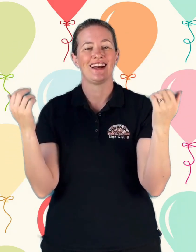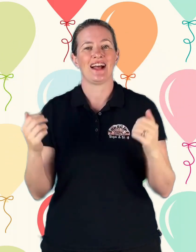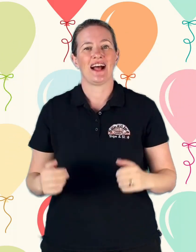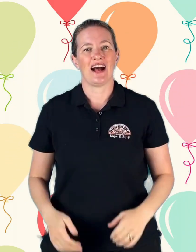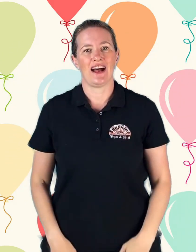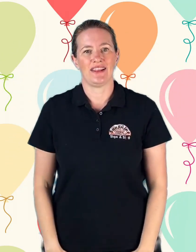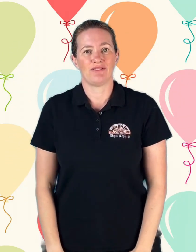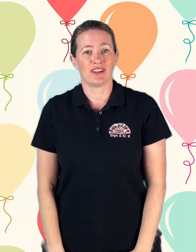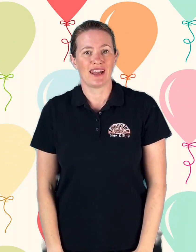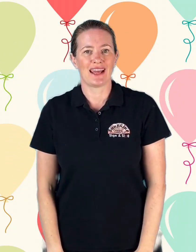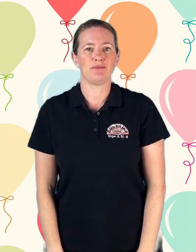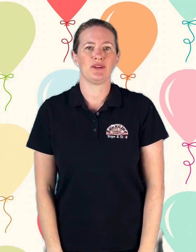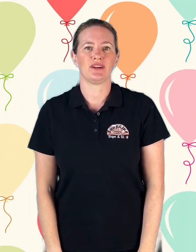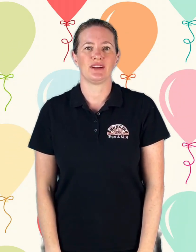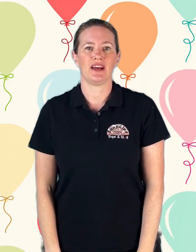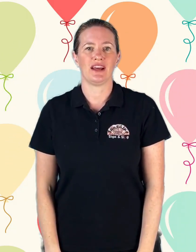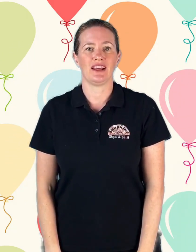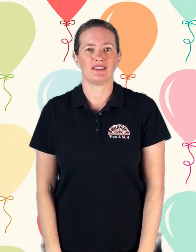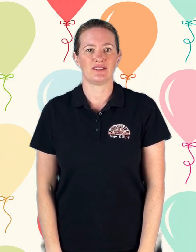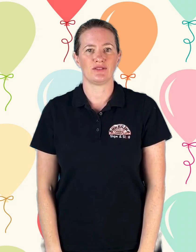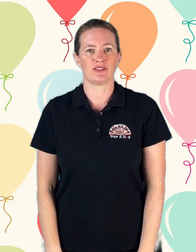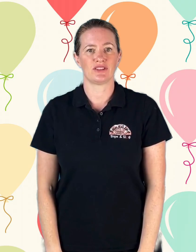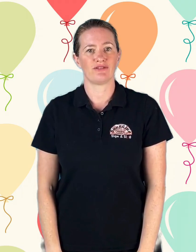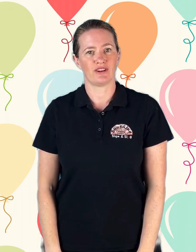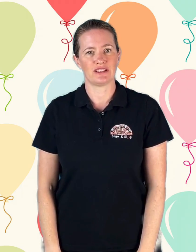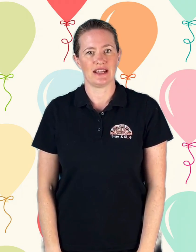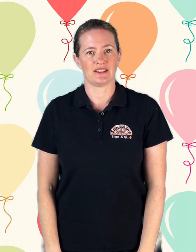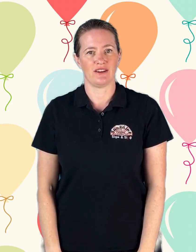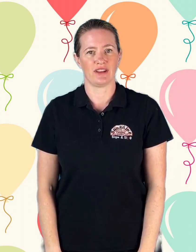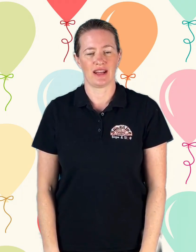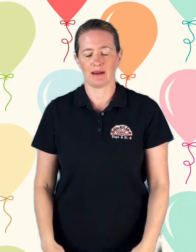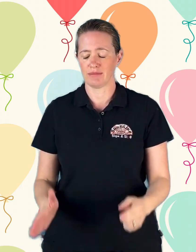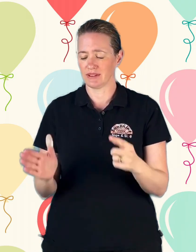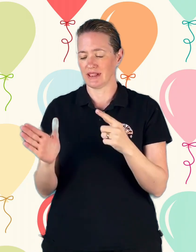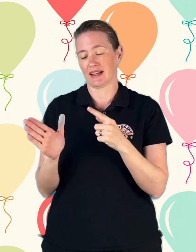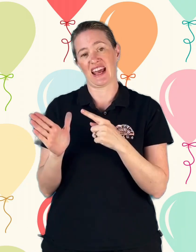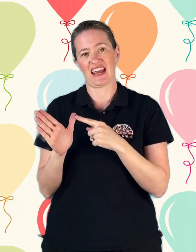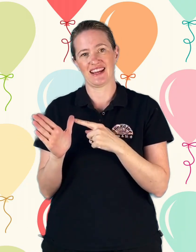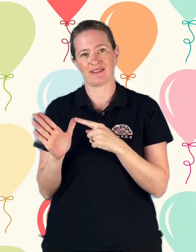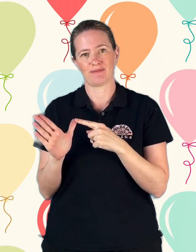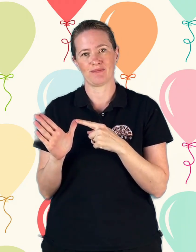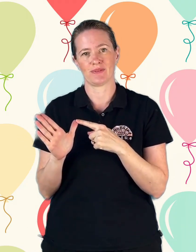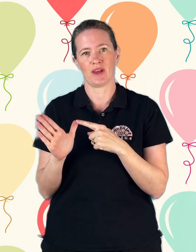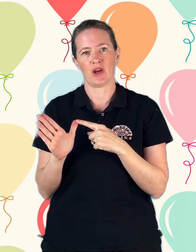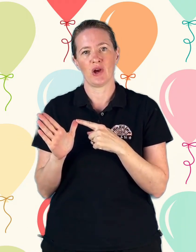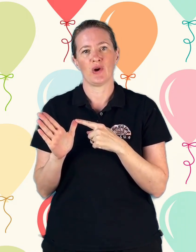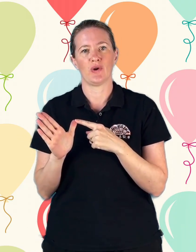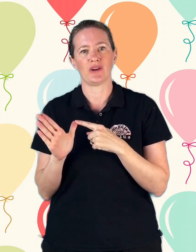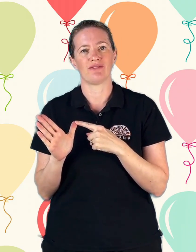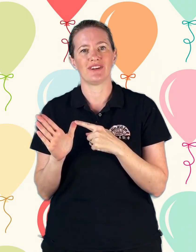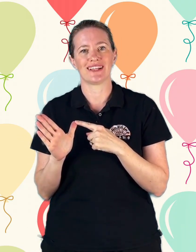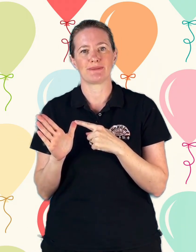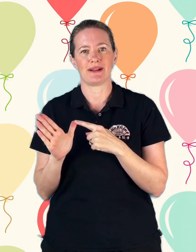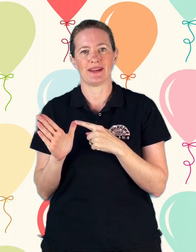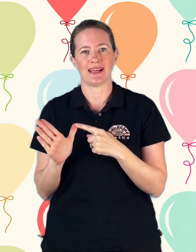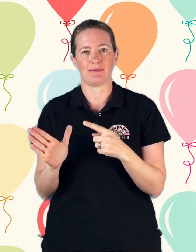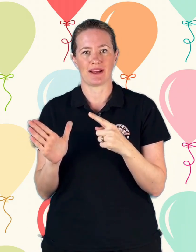then for the name, you can either do just the first letter of their name, like A, or you can finger spell their name, like A,